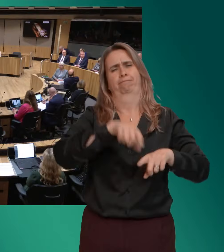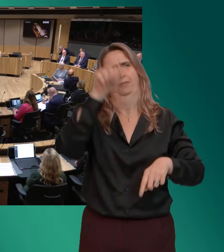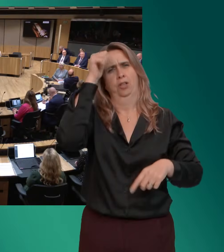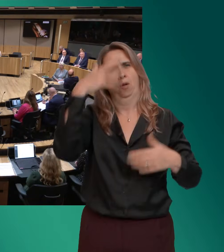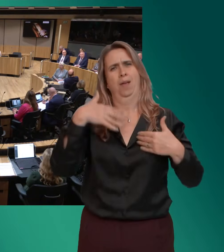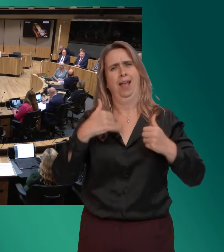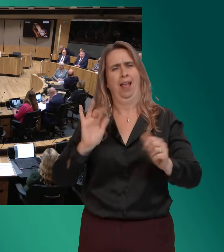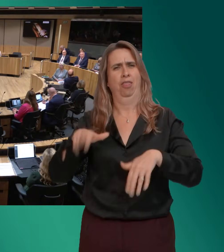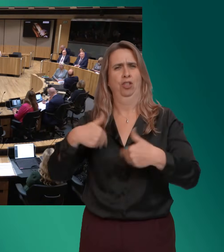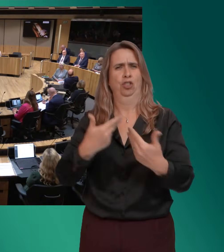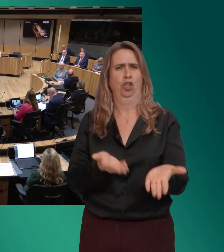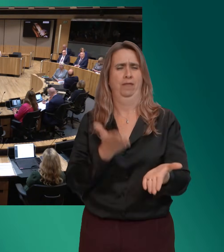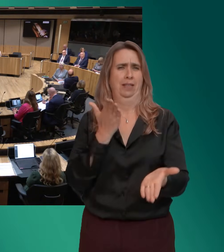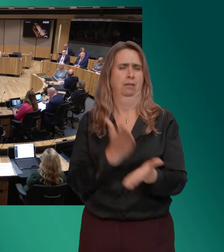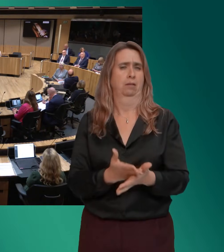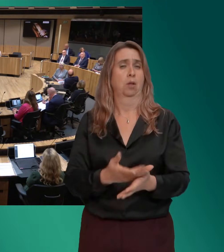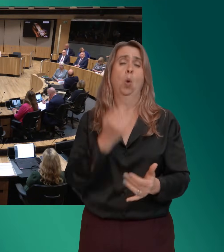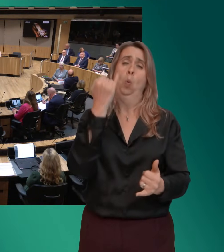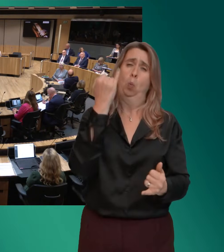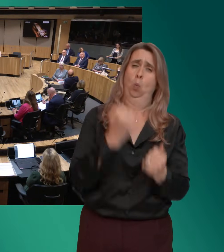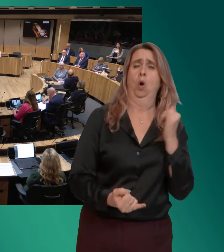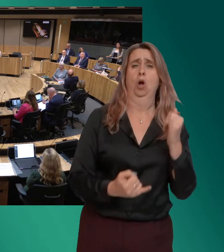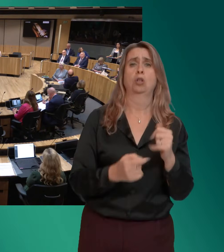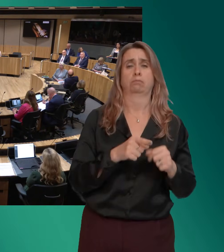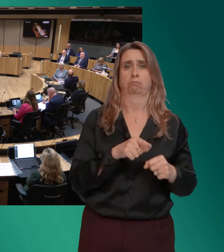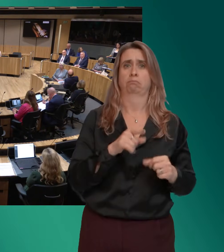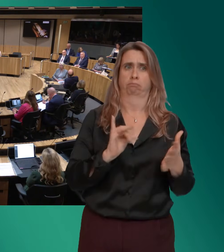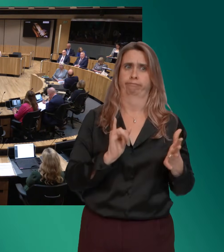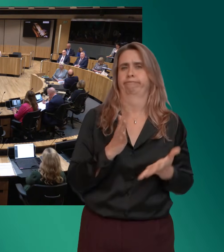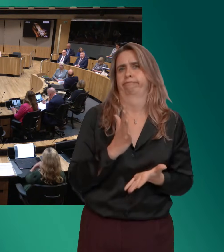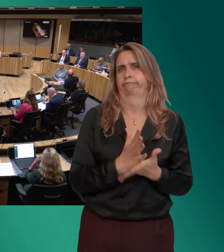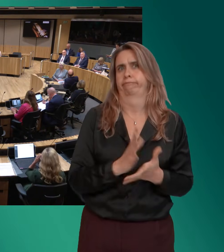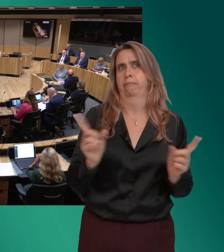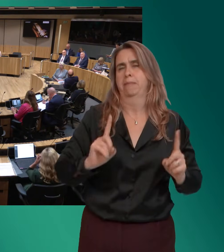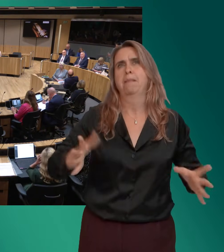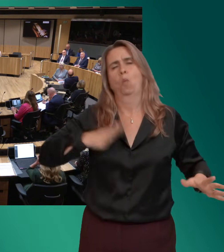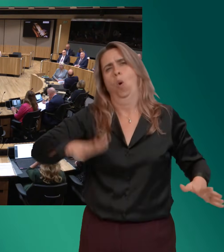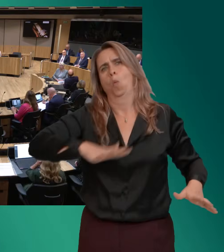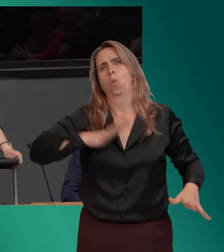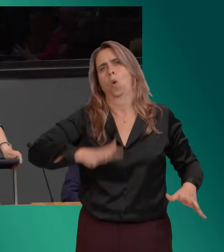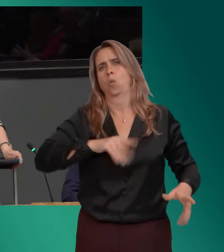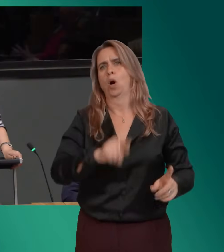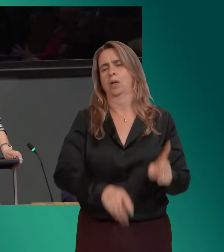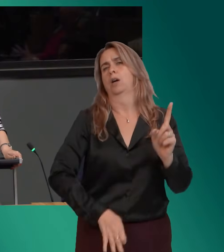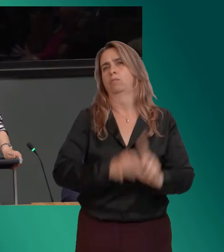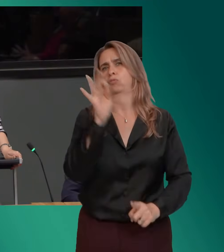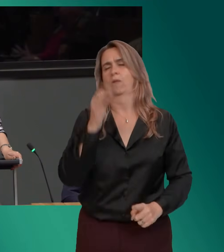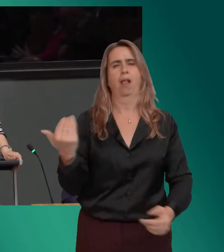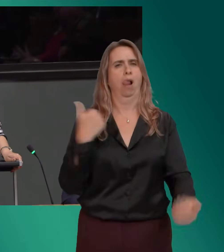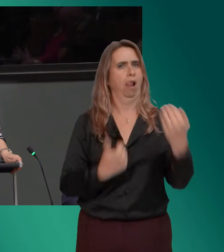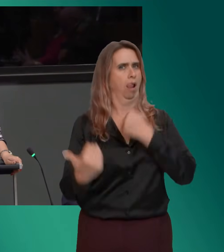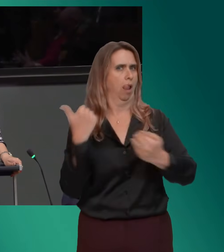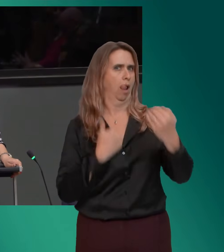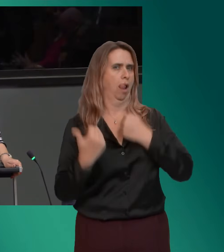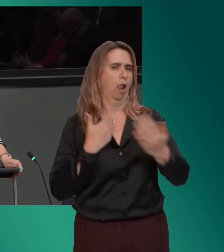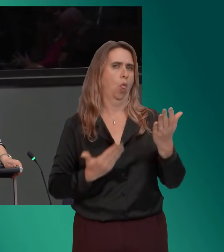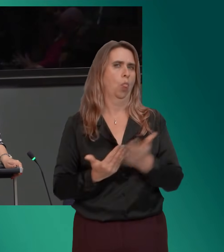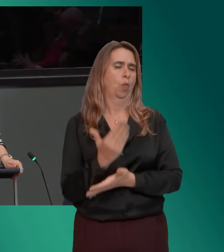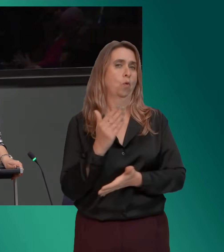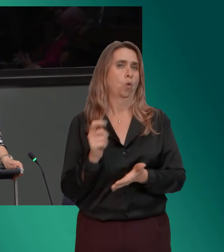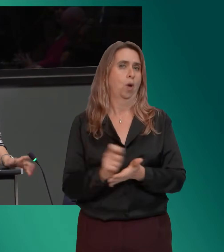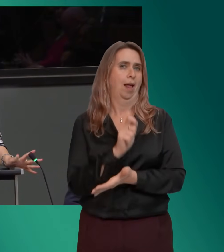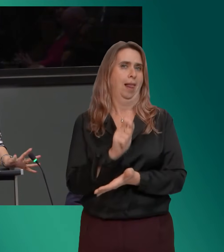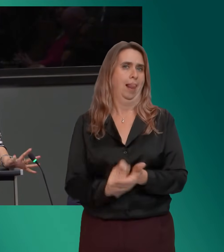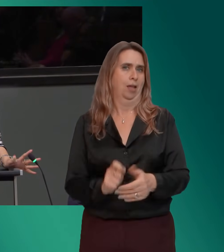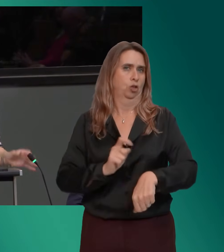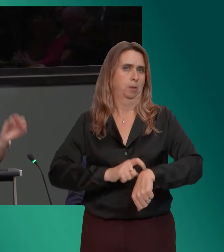health service is one of, if not the most important issue that matters to residents across in Wales. It's something that came up time and time again during the election campaign when talking to